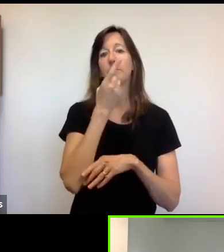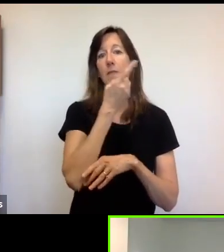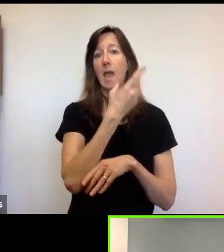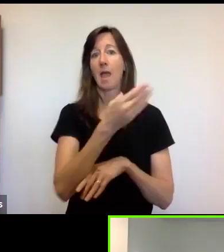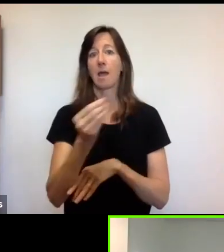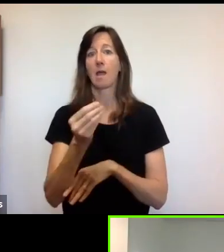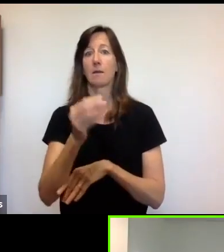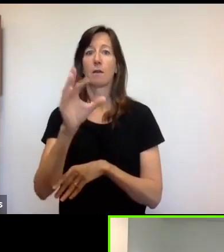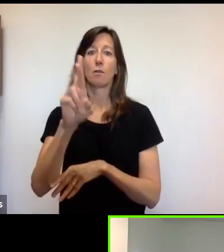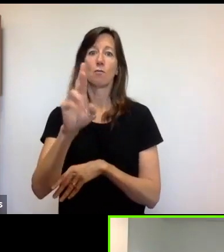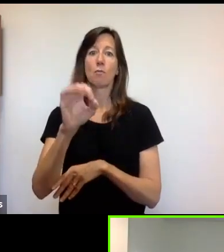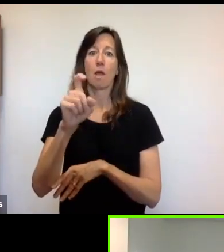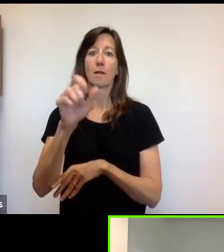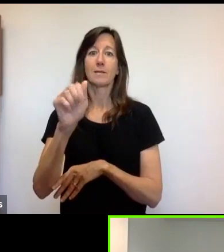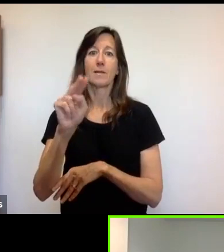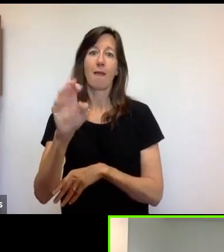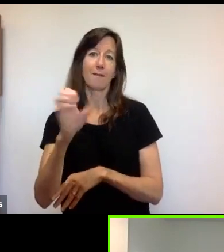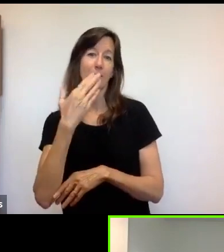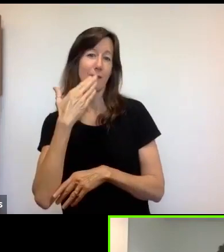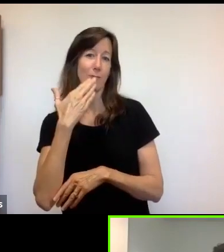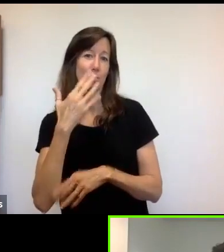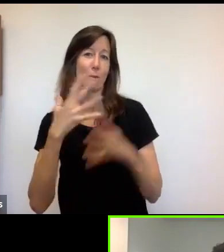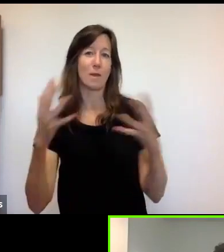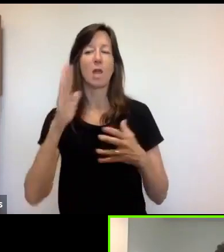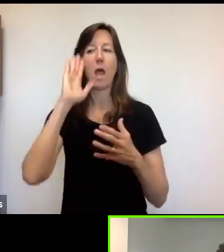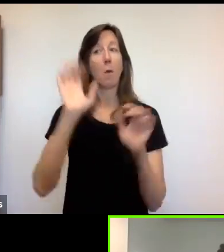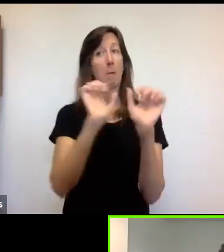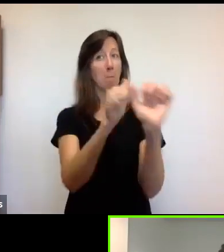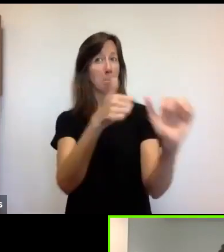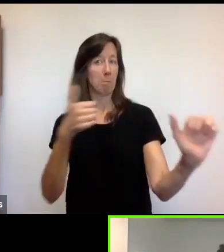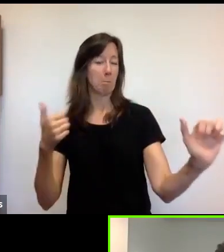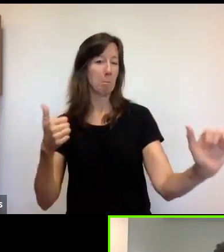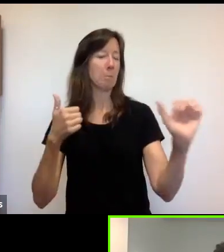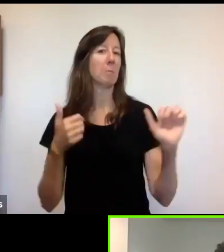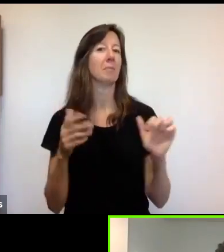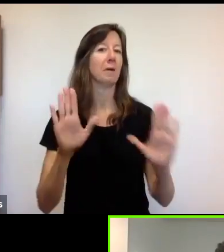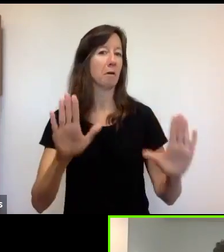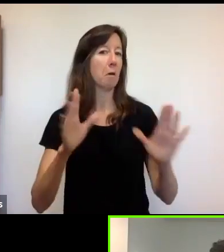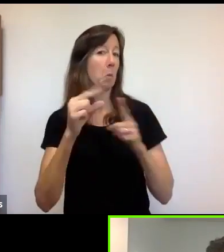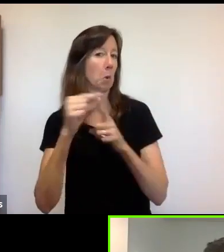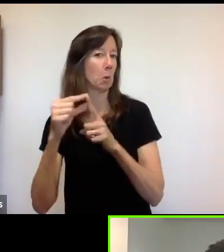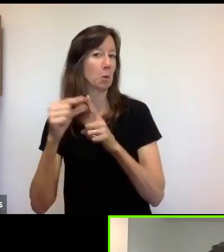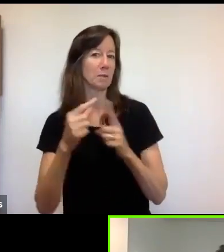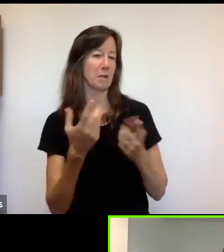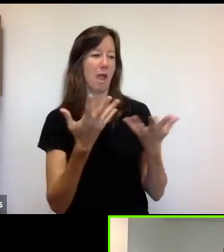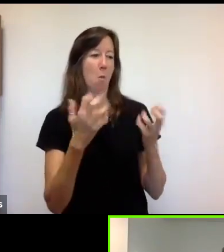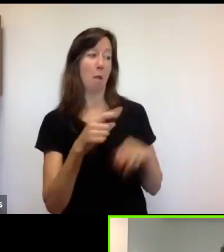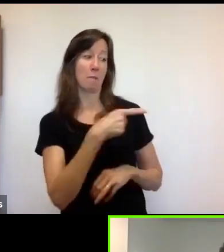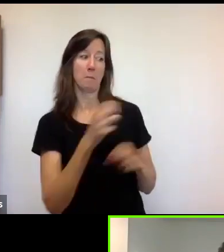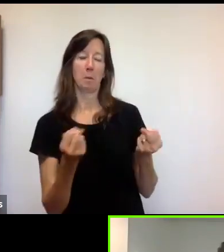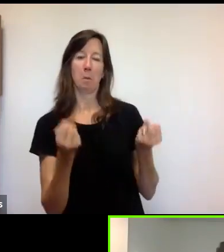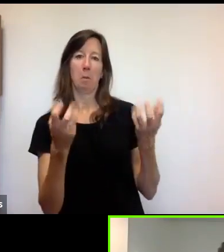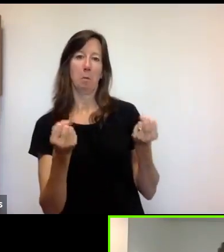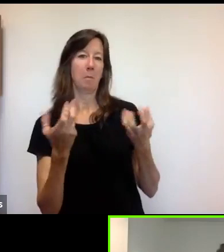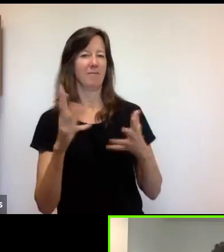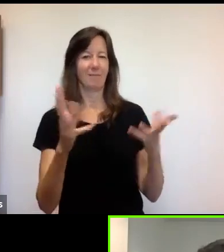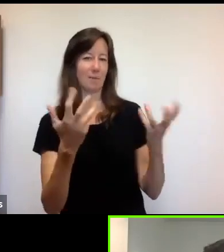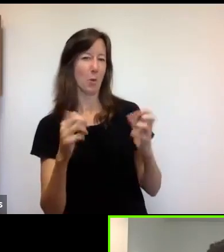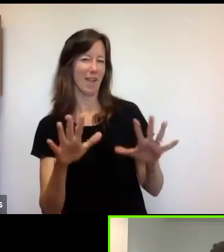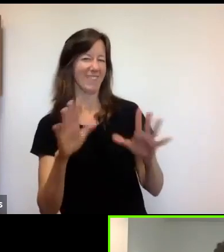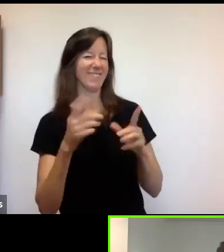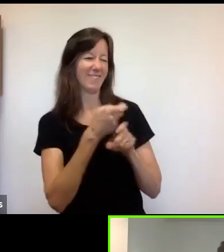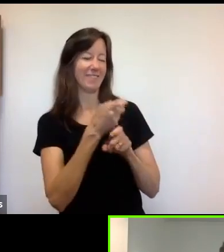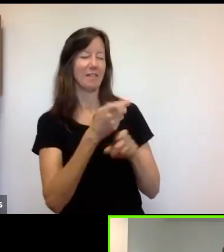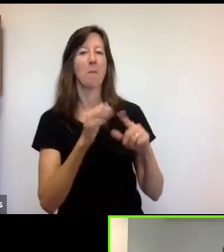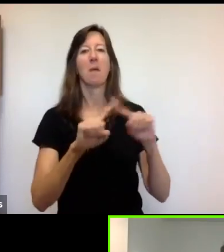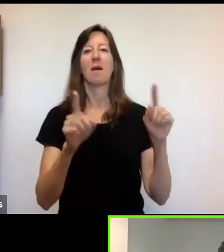words that I want you to translate, but nevertheless, Diane and Roxanne are joining us again today, and you can see them on the screen, or